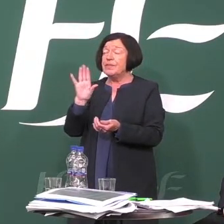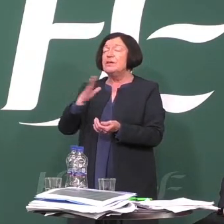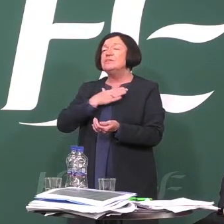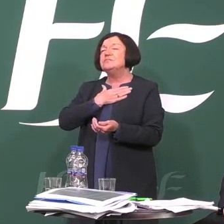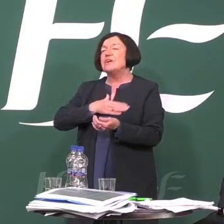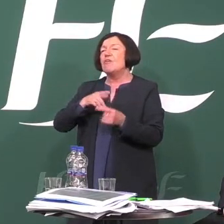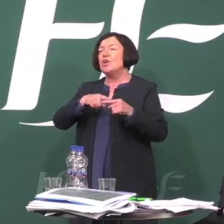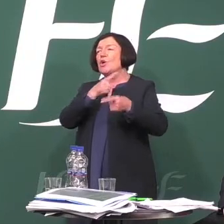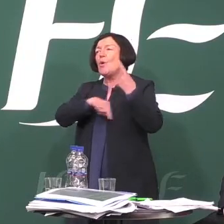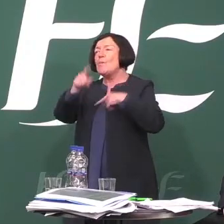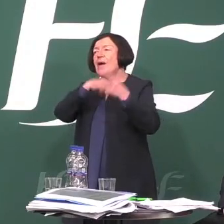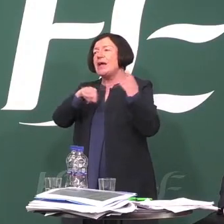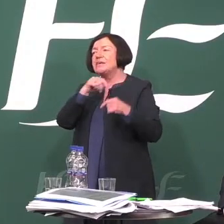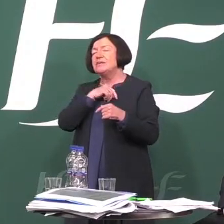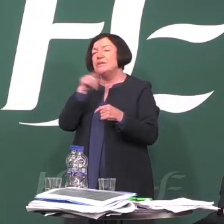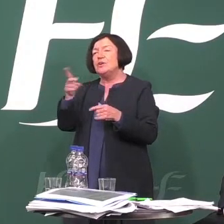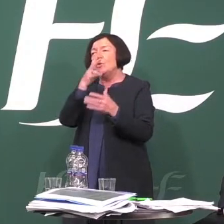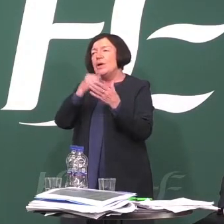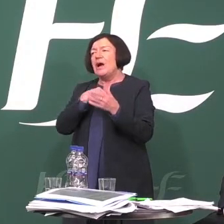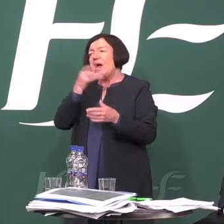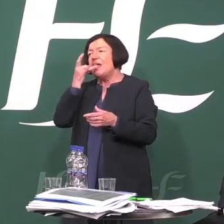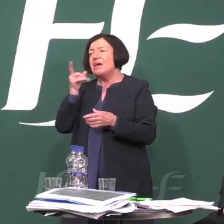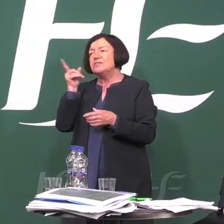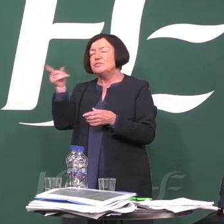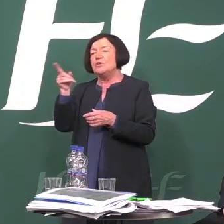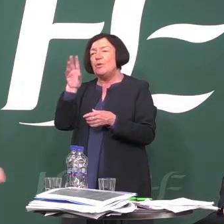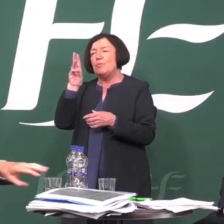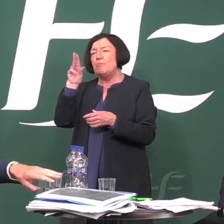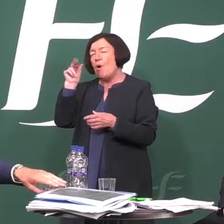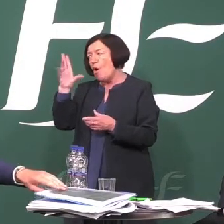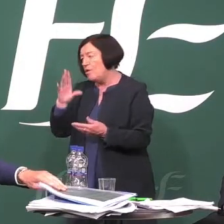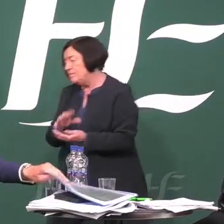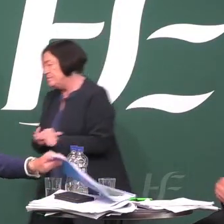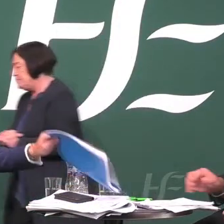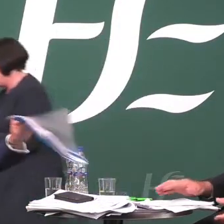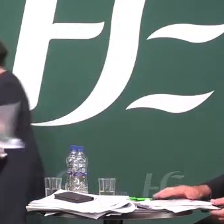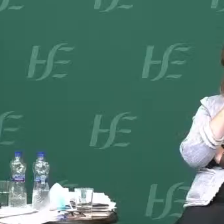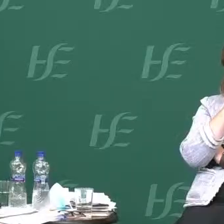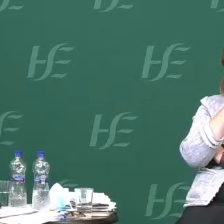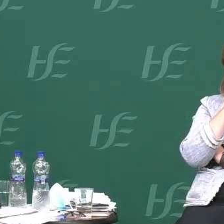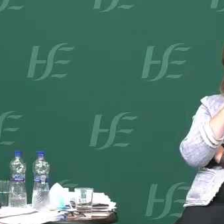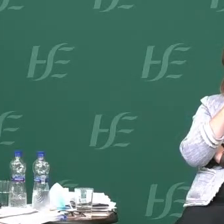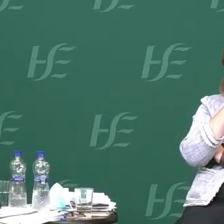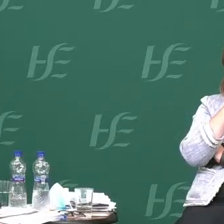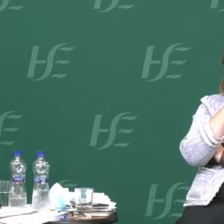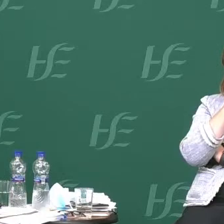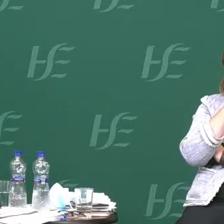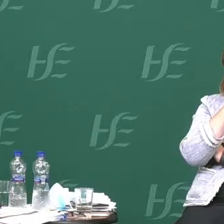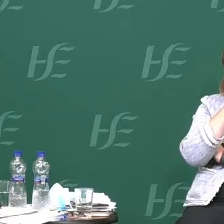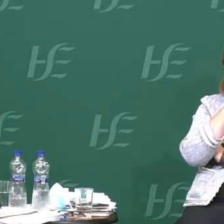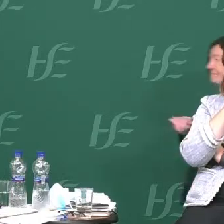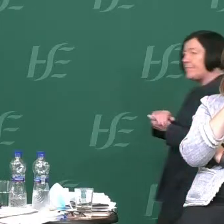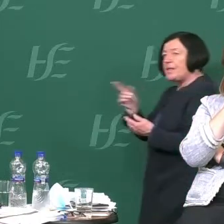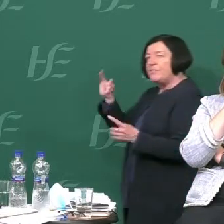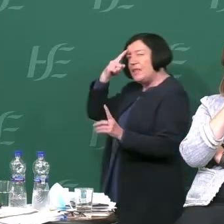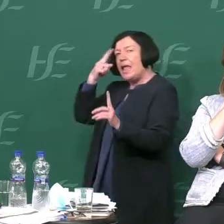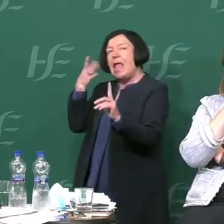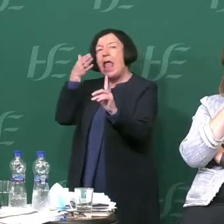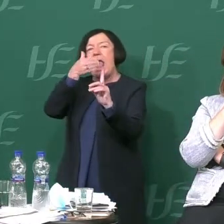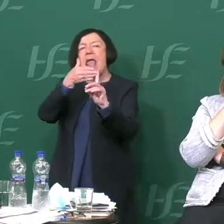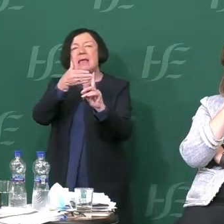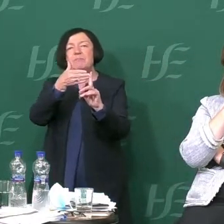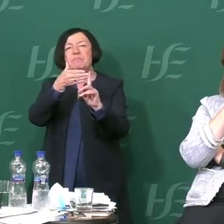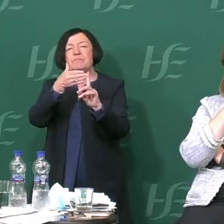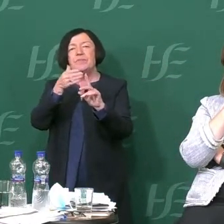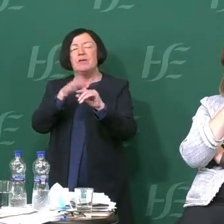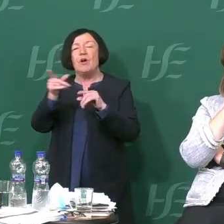Sorry, just go back to the question I asked yourself earlier, Paul, just about the kind of aim, like that you were saying, in